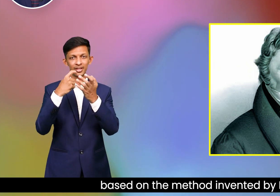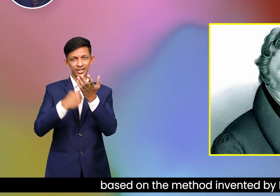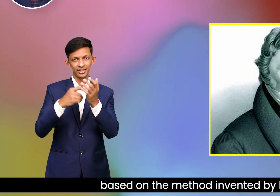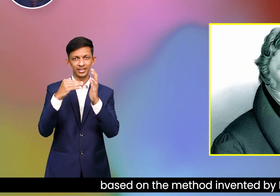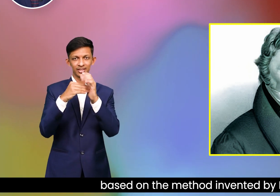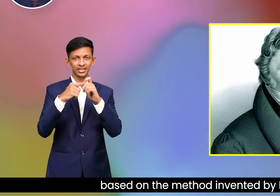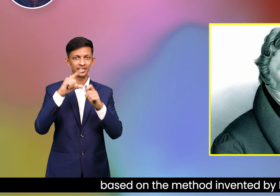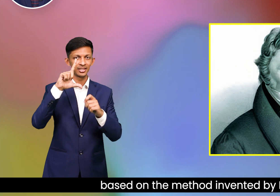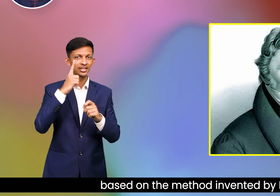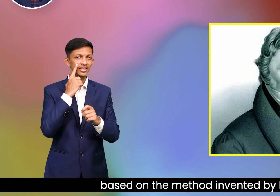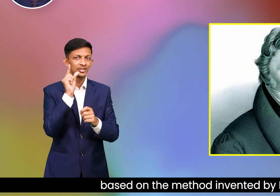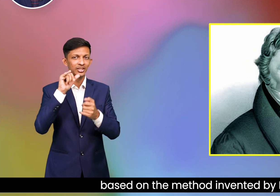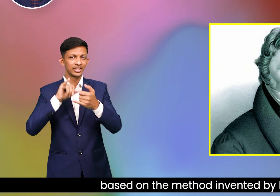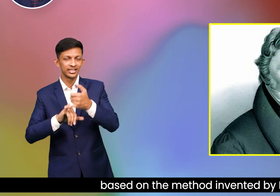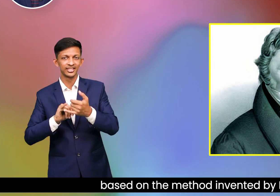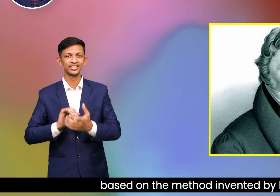Berzelius.